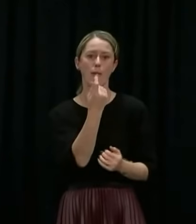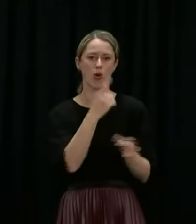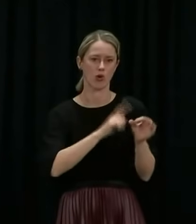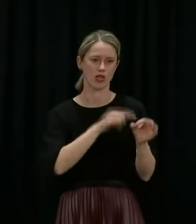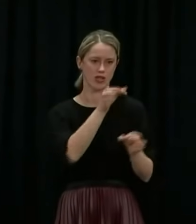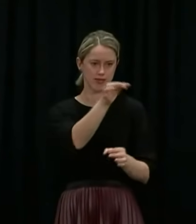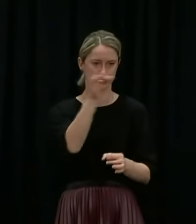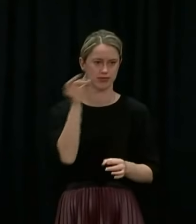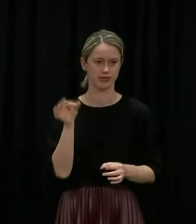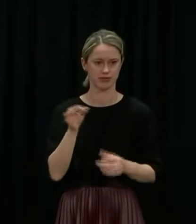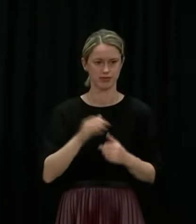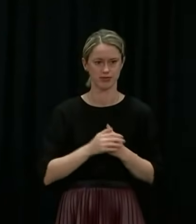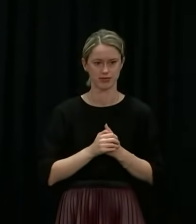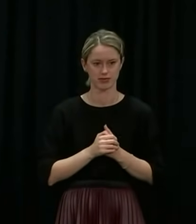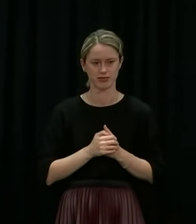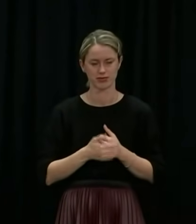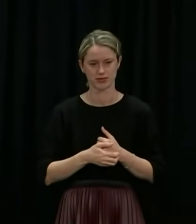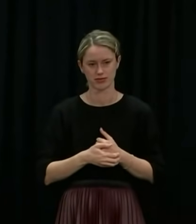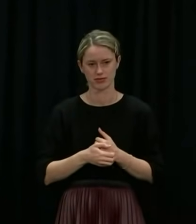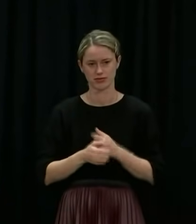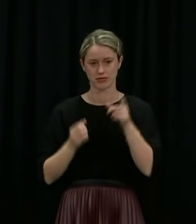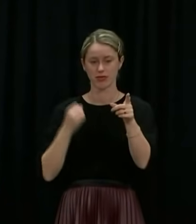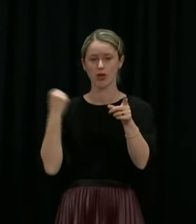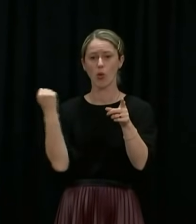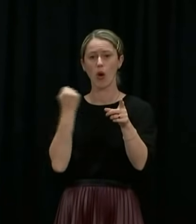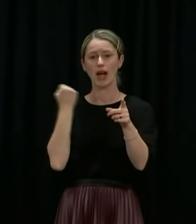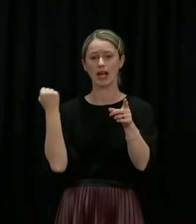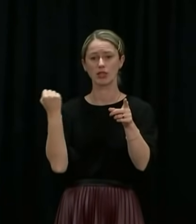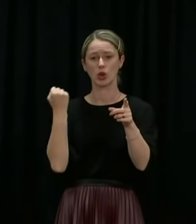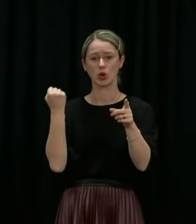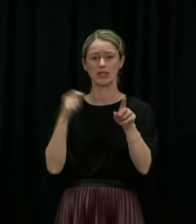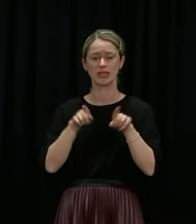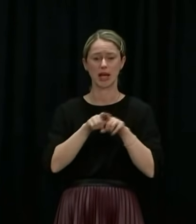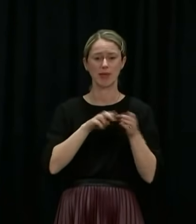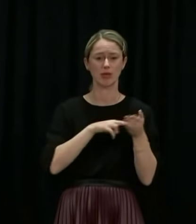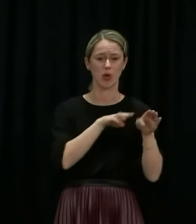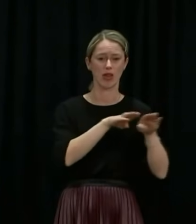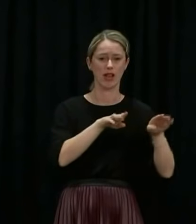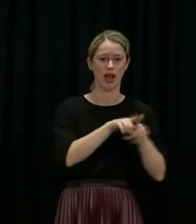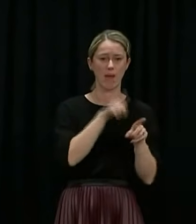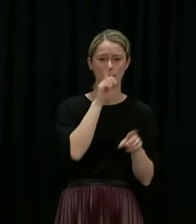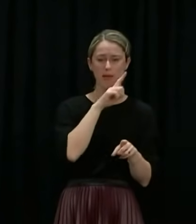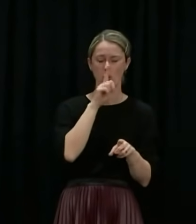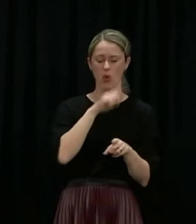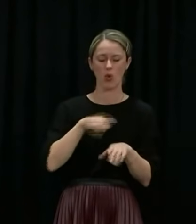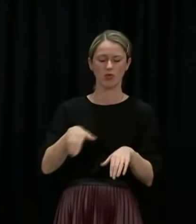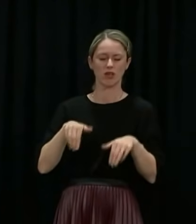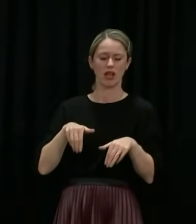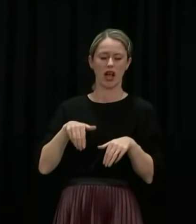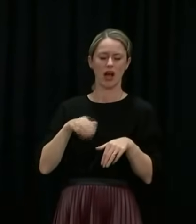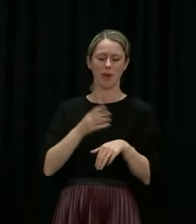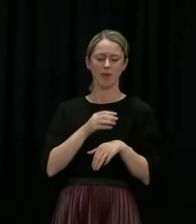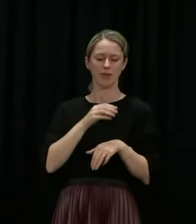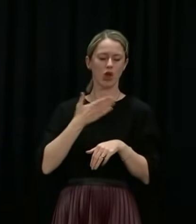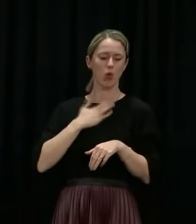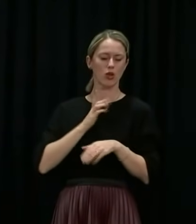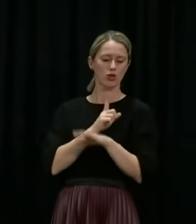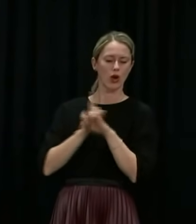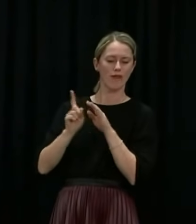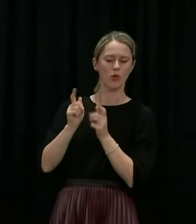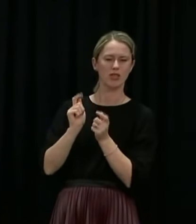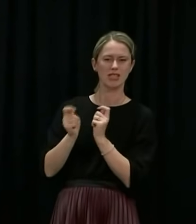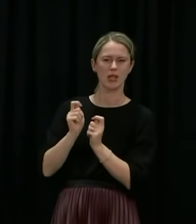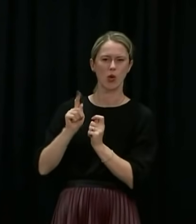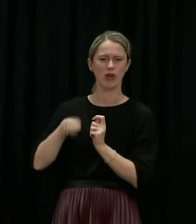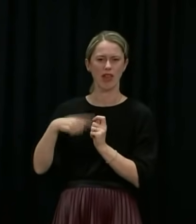last questions over there. Yeah. Is Waikato in the same boat as Northland in terms of people reluctant to come forward, or are there other factors at